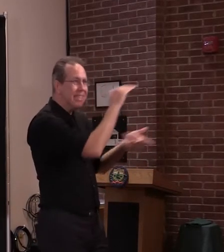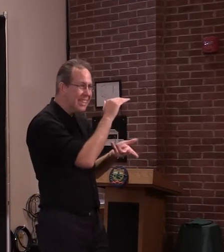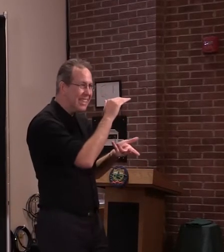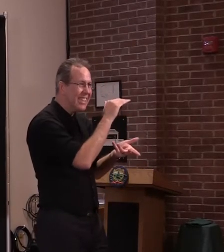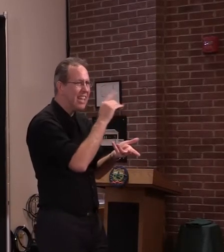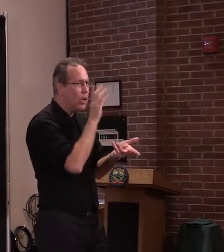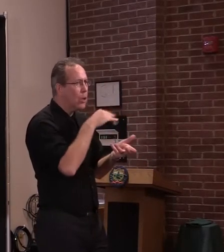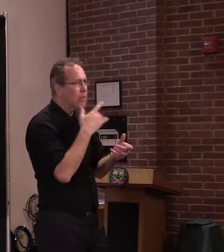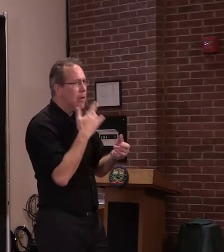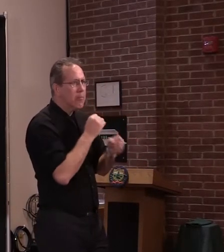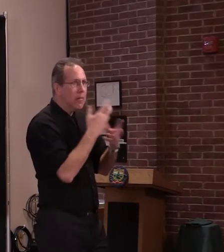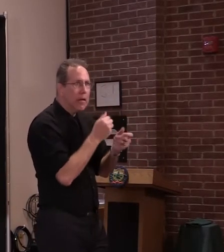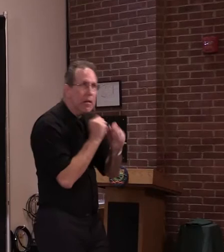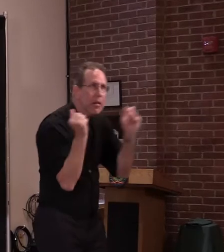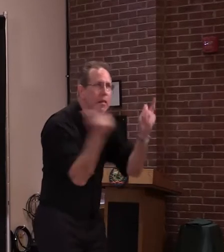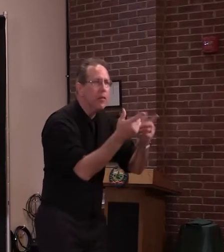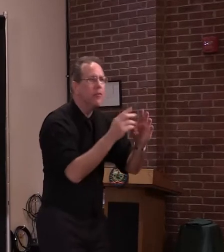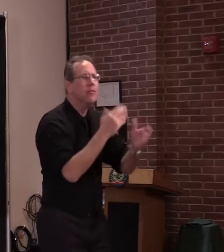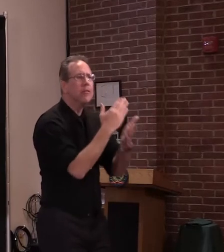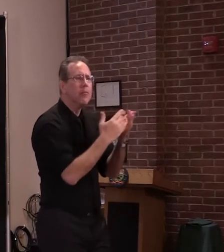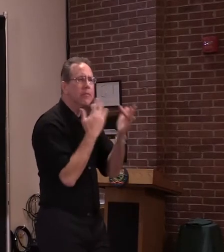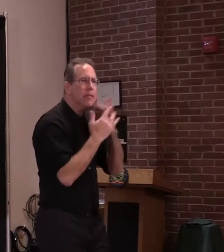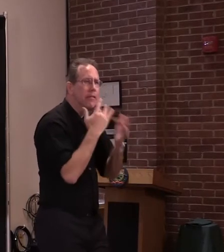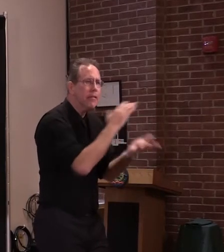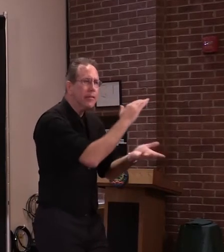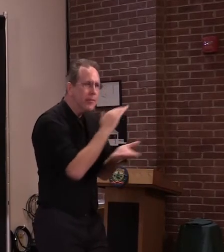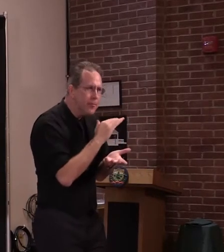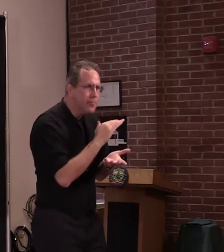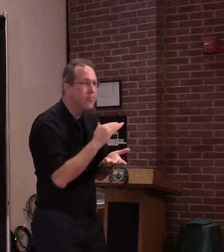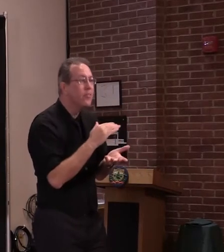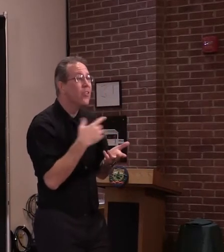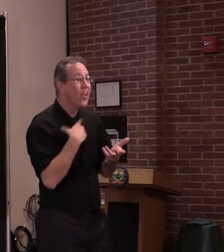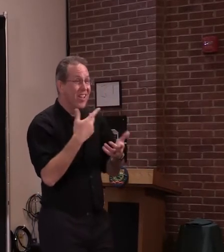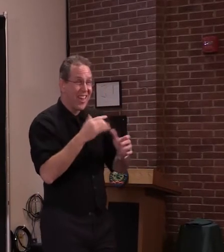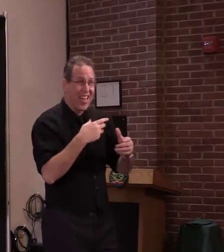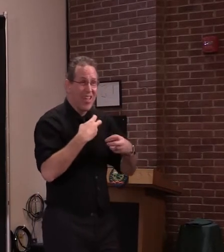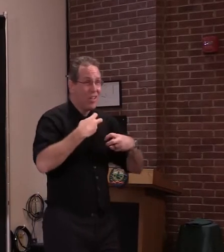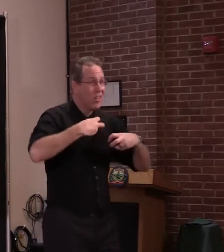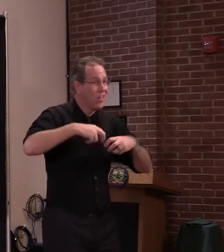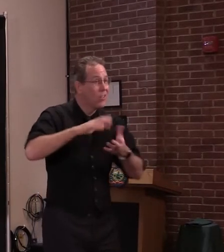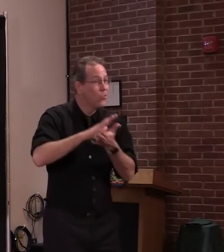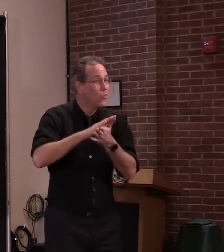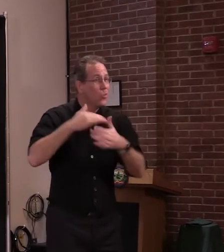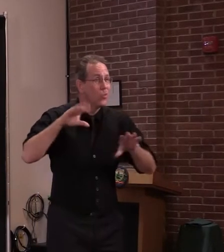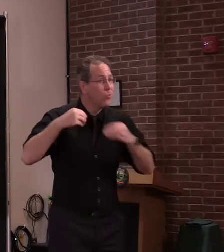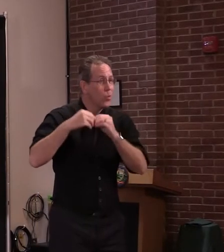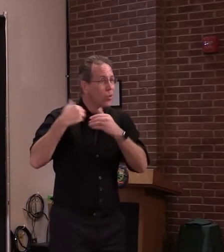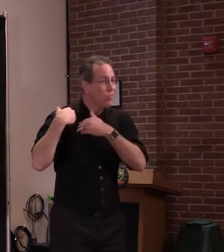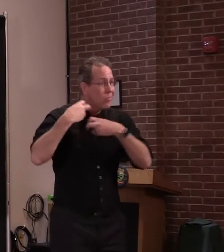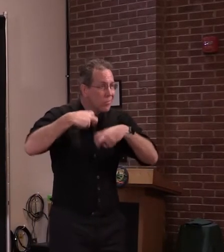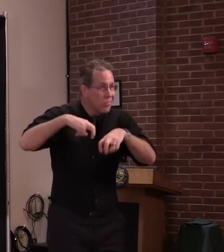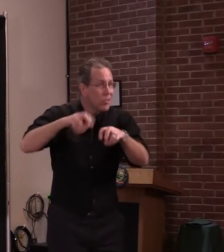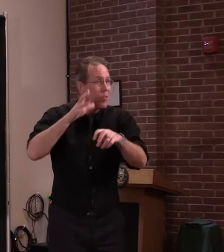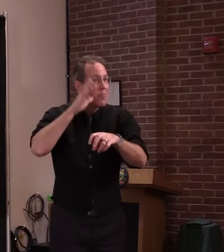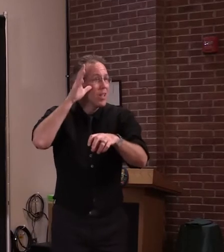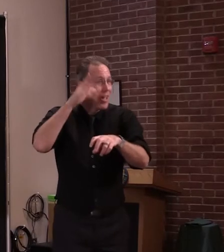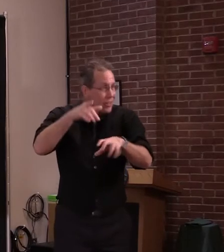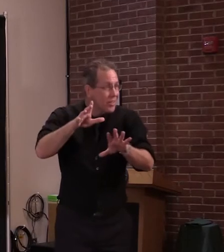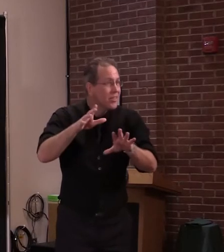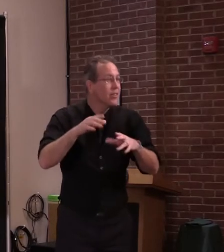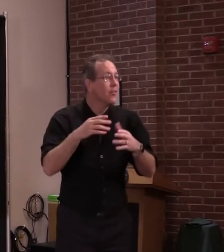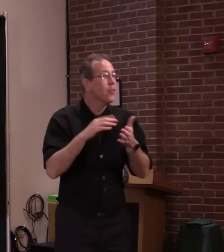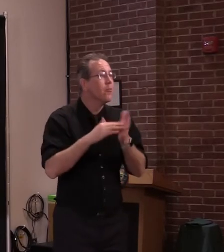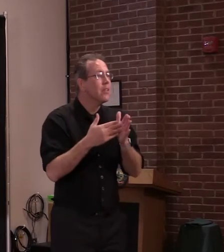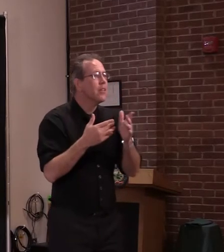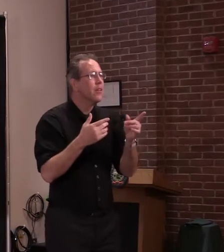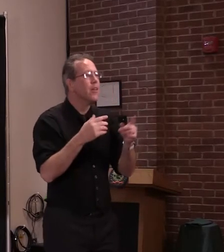the broader context of deploying more antigen tests in society as a whole. As we said, the initiative with Amazon, I think, is part of that. But we are aware